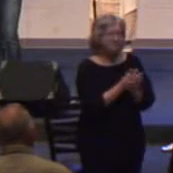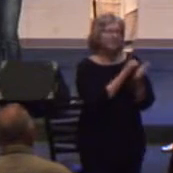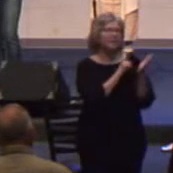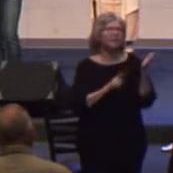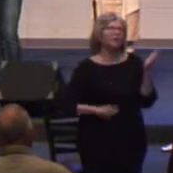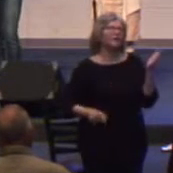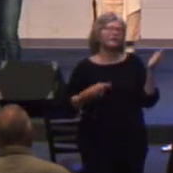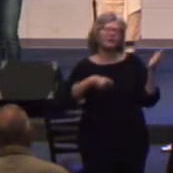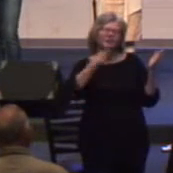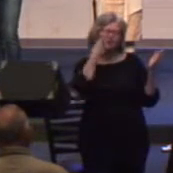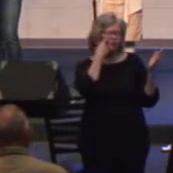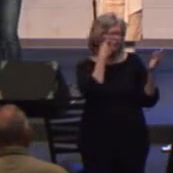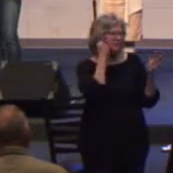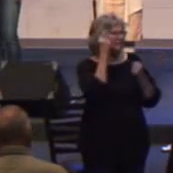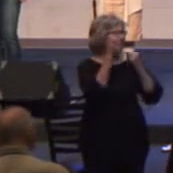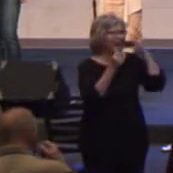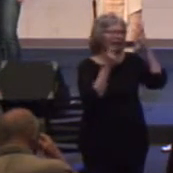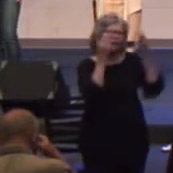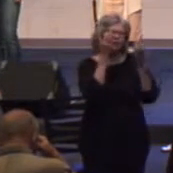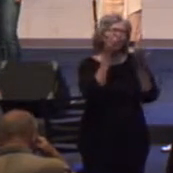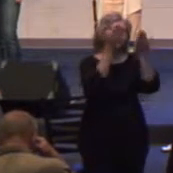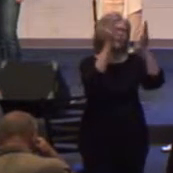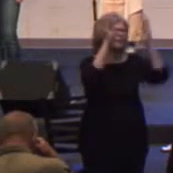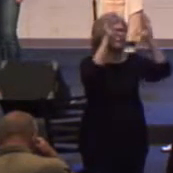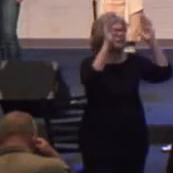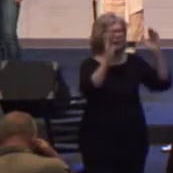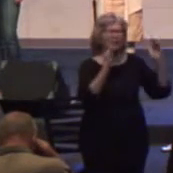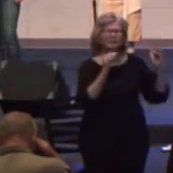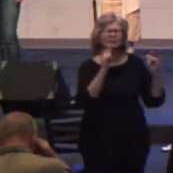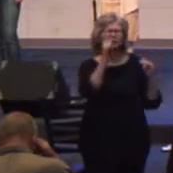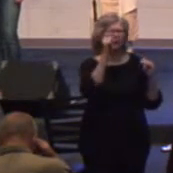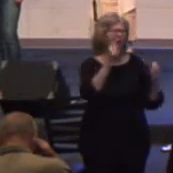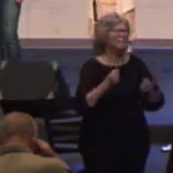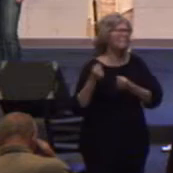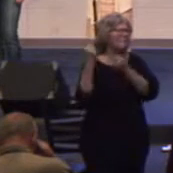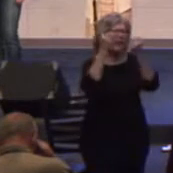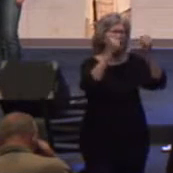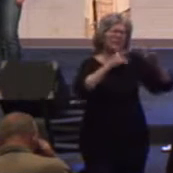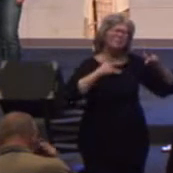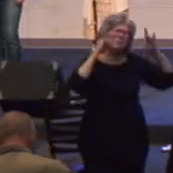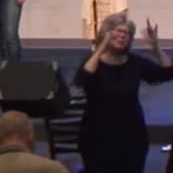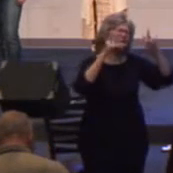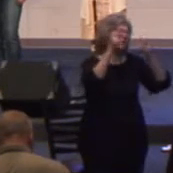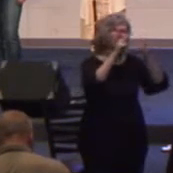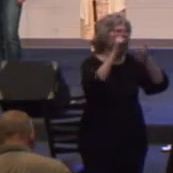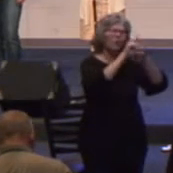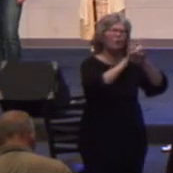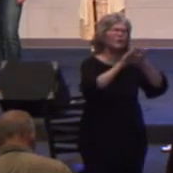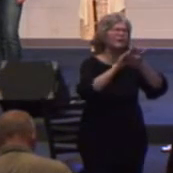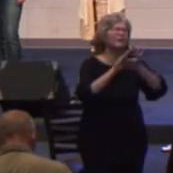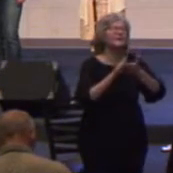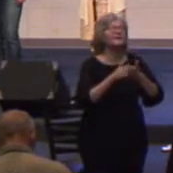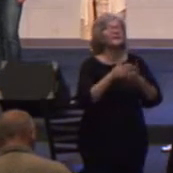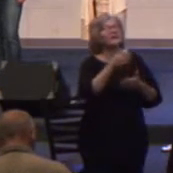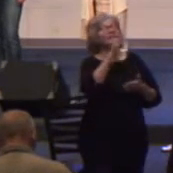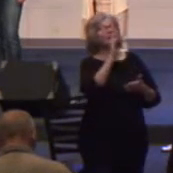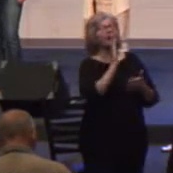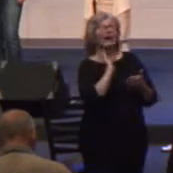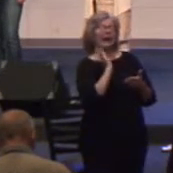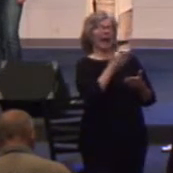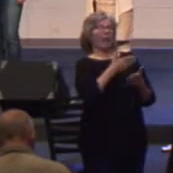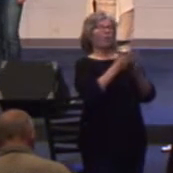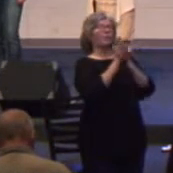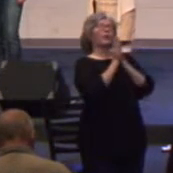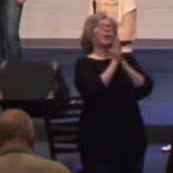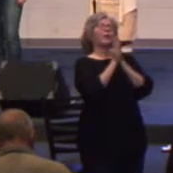Lord, as we've just sang, you are great, you are mighty, you are merciful, you are holy. God, and our prayer is, as